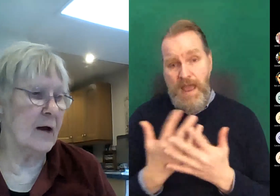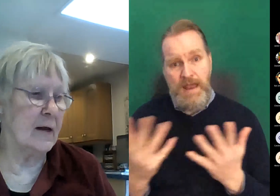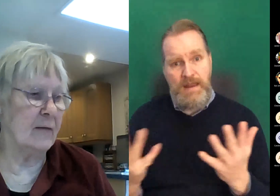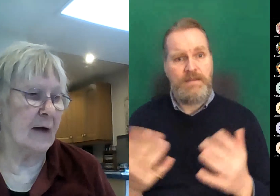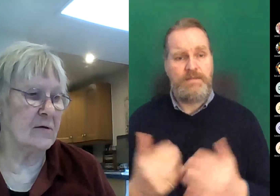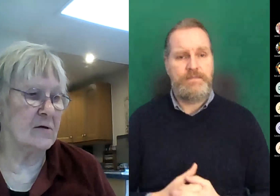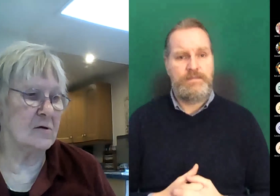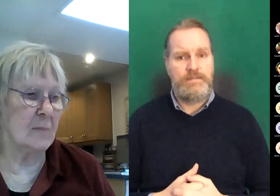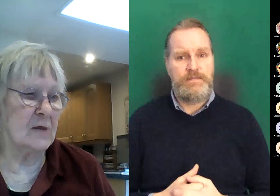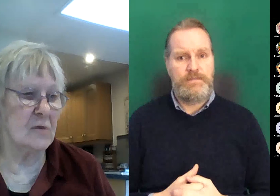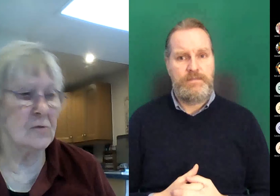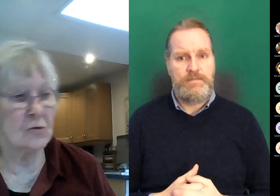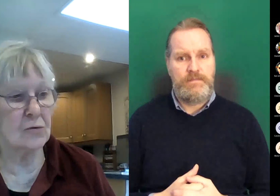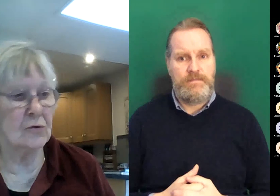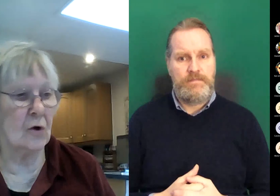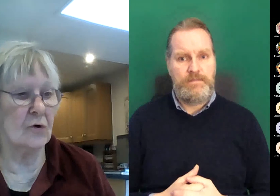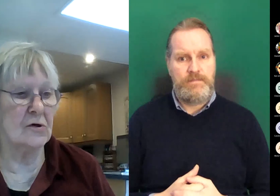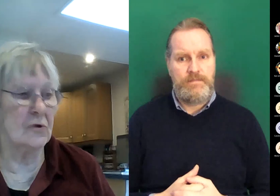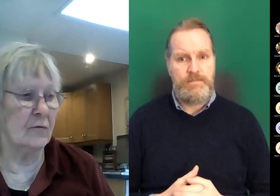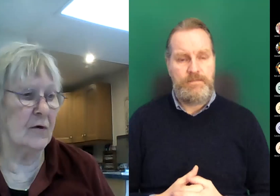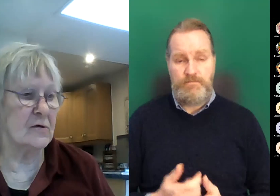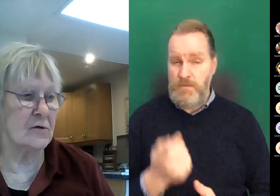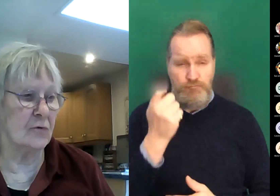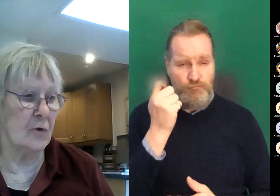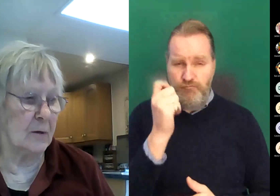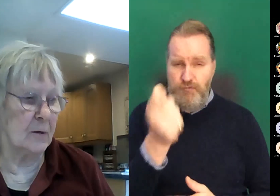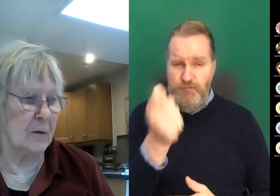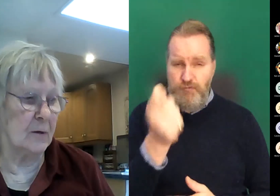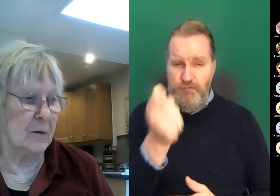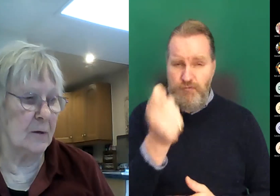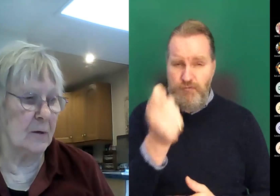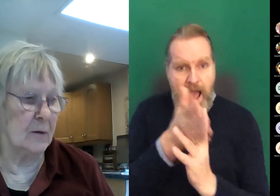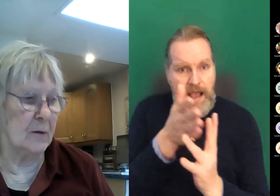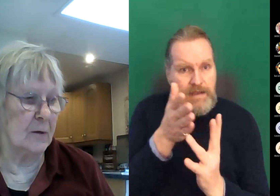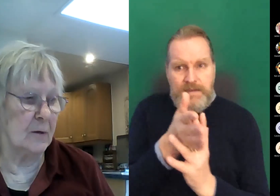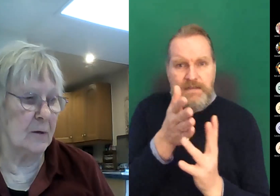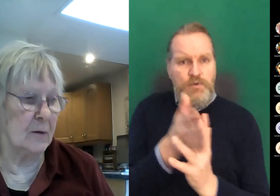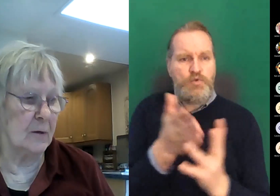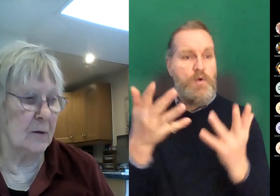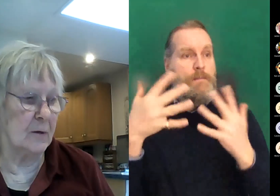and rarely given access to mainstream schools, colleges, universities, or open employment.